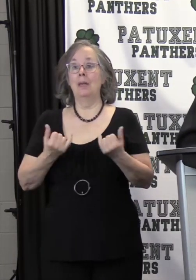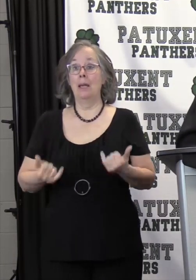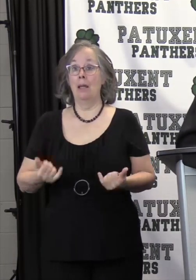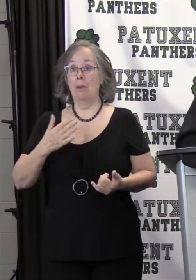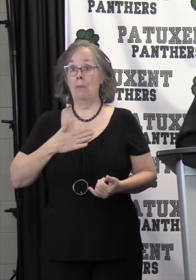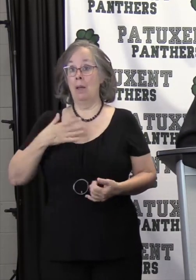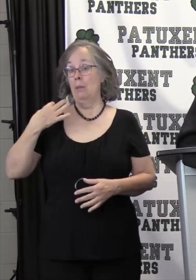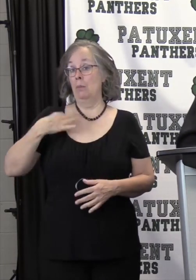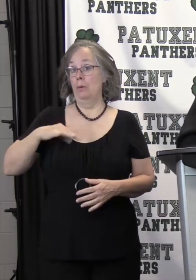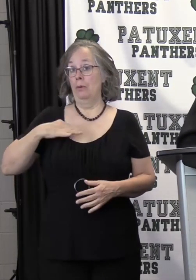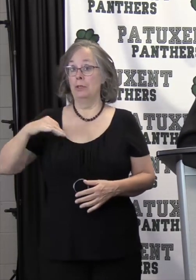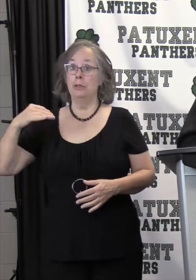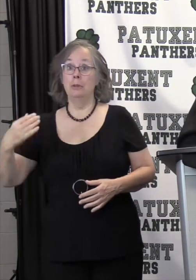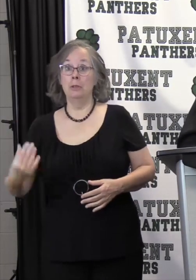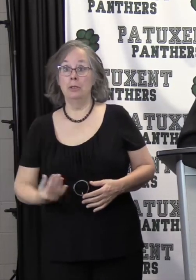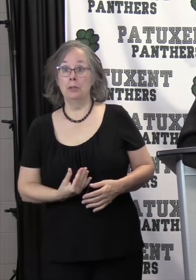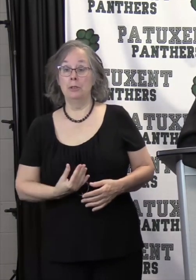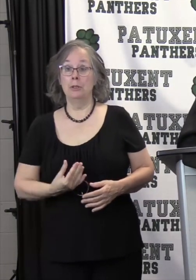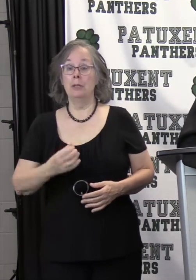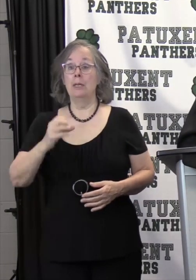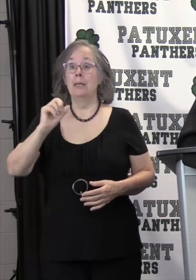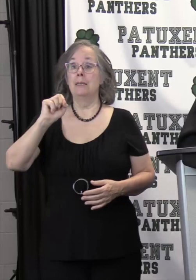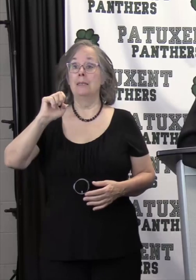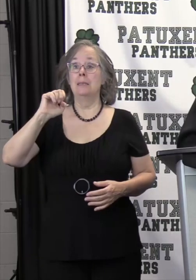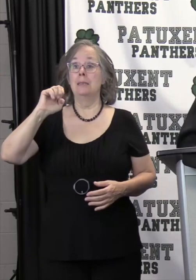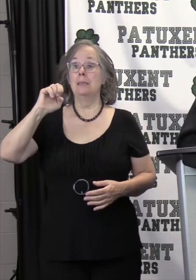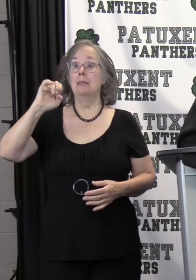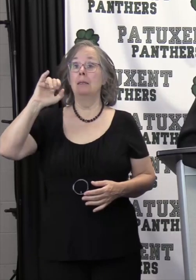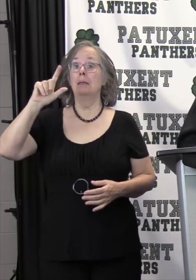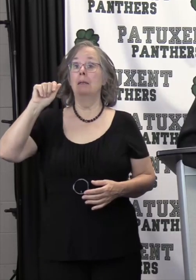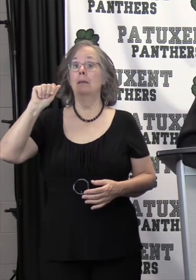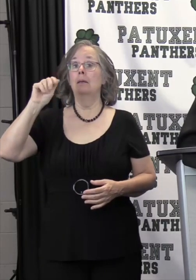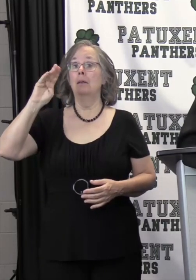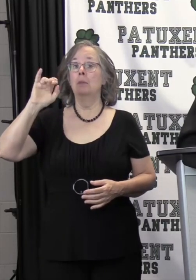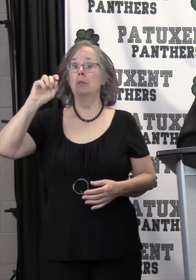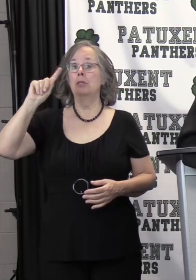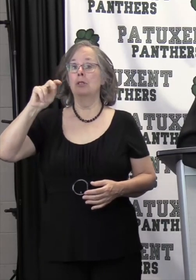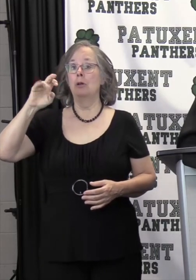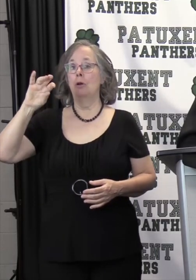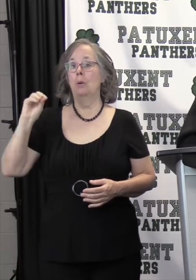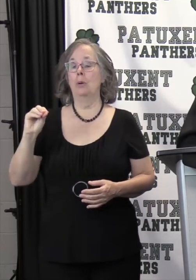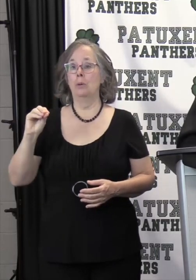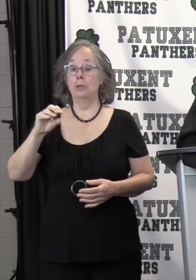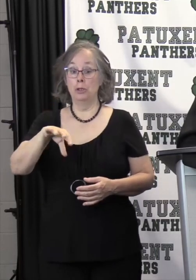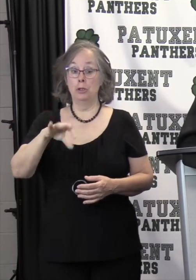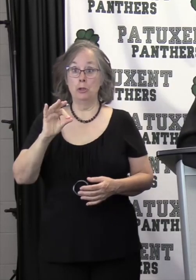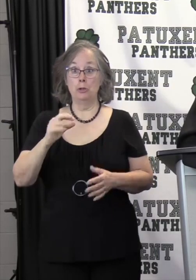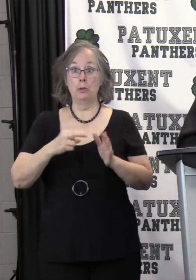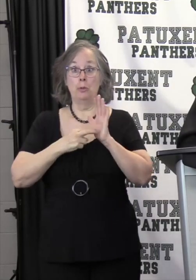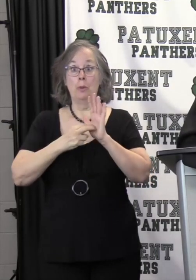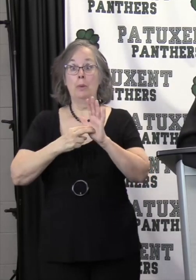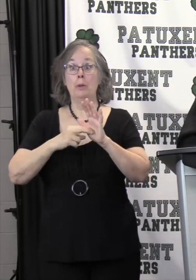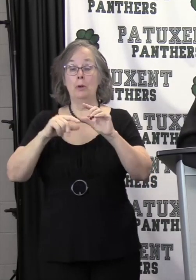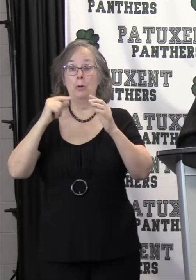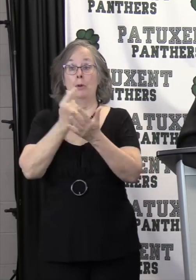It is my privilege to introduce to you Celia Bizarro. Celia has been selected to represent the